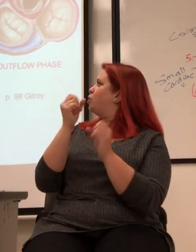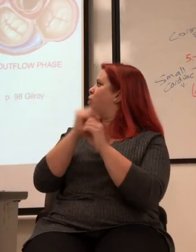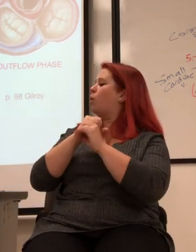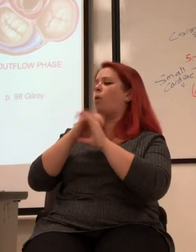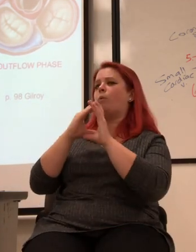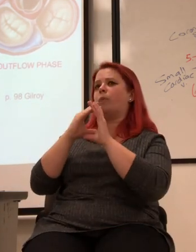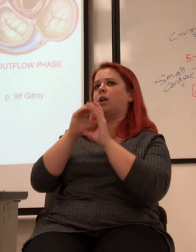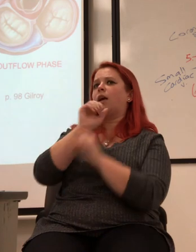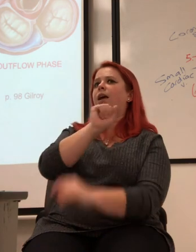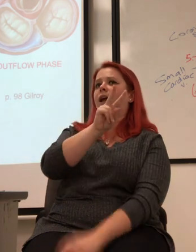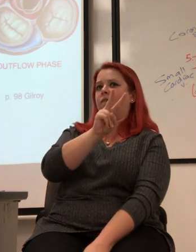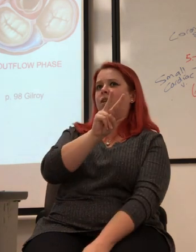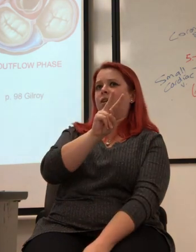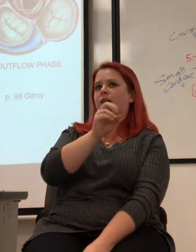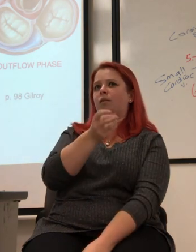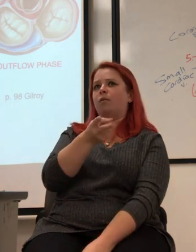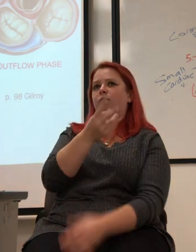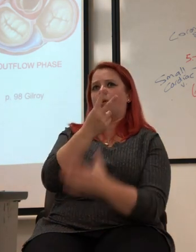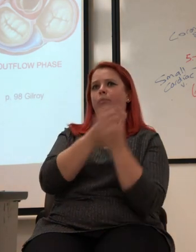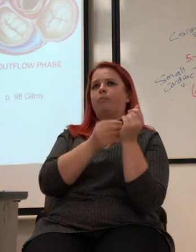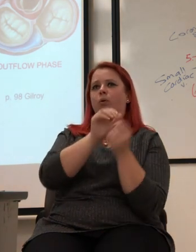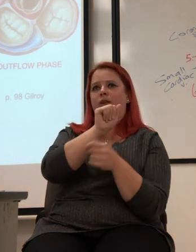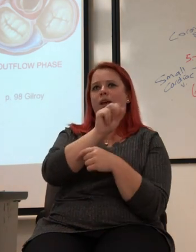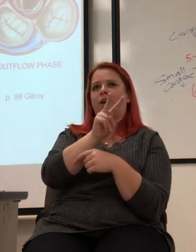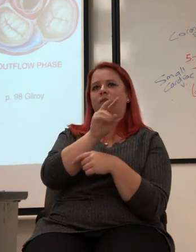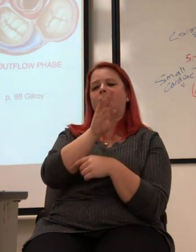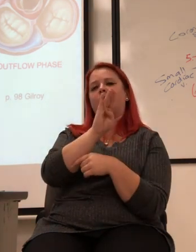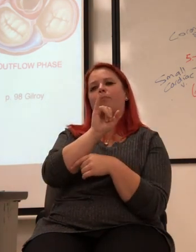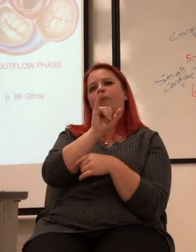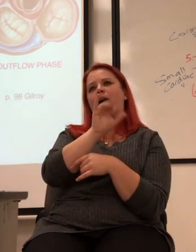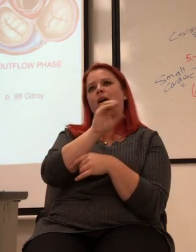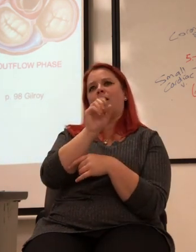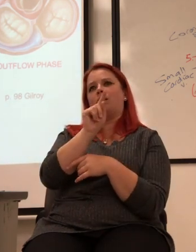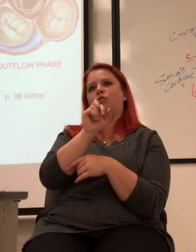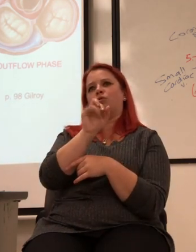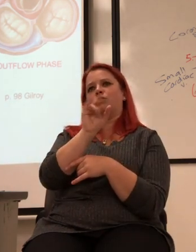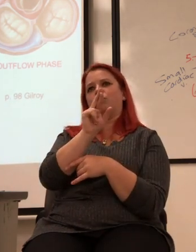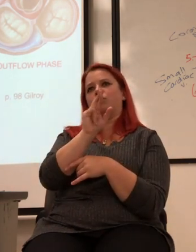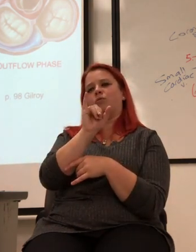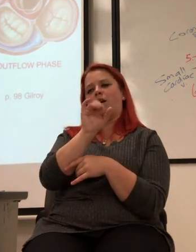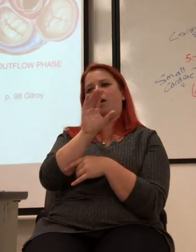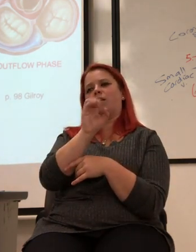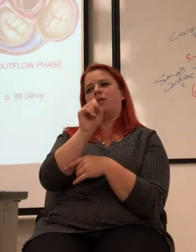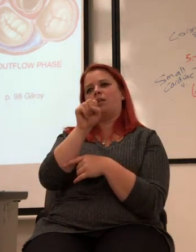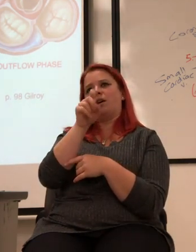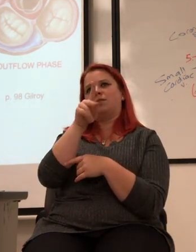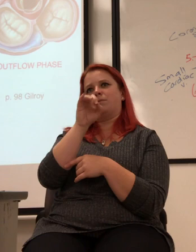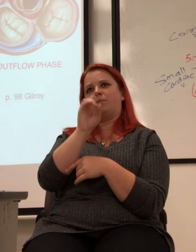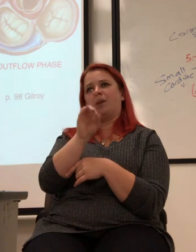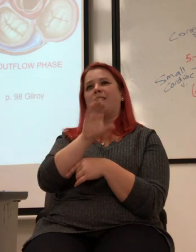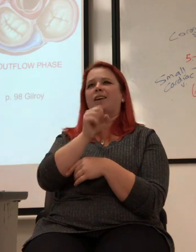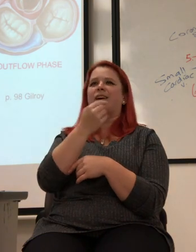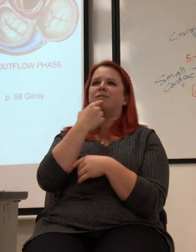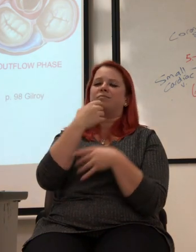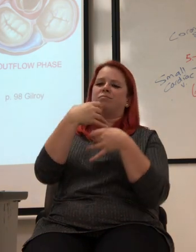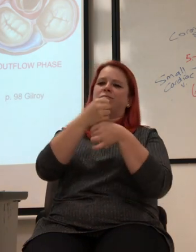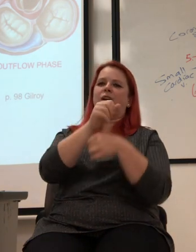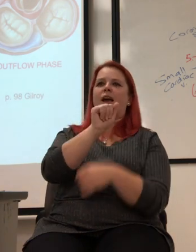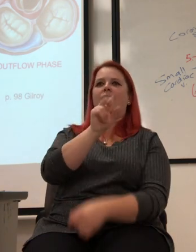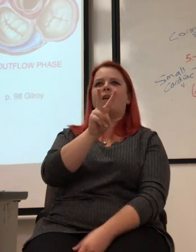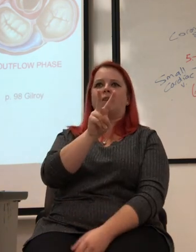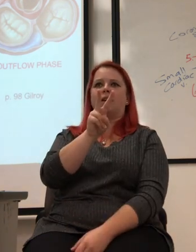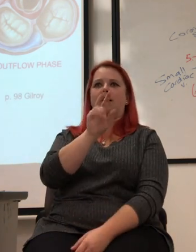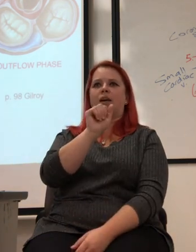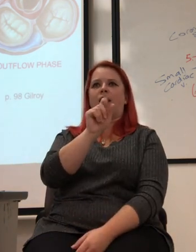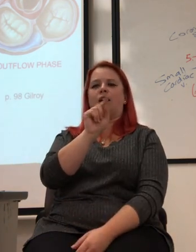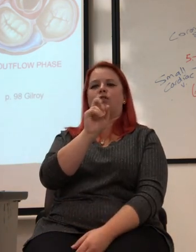The two AV valves, right? Bicuspid and tricuspid. We can call them AV valves, atrioventricular valves for short.